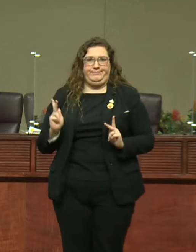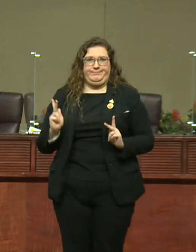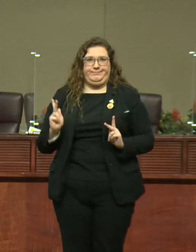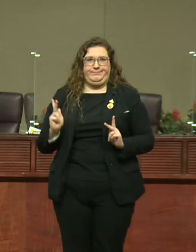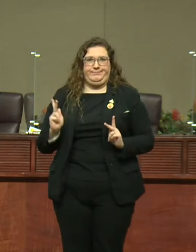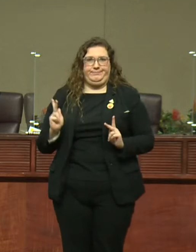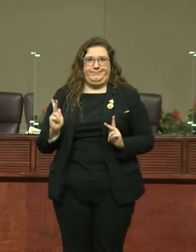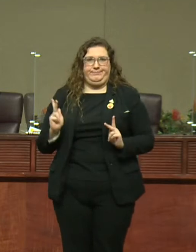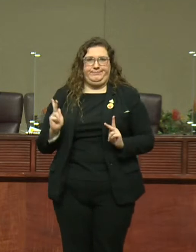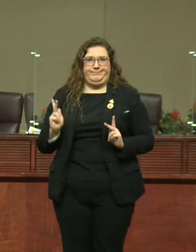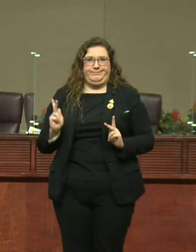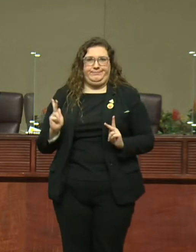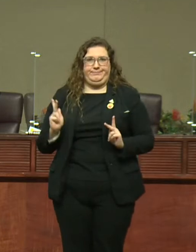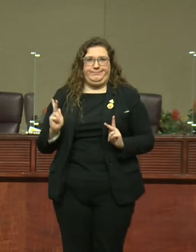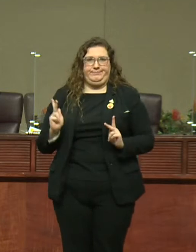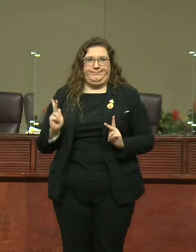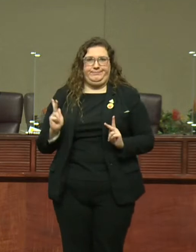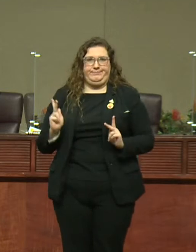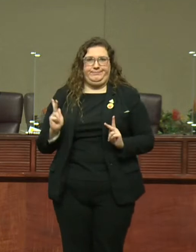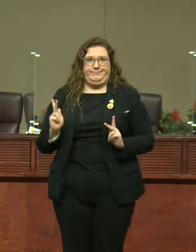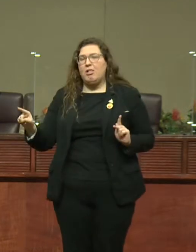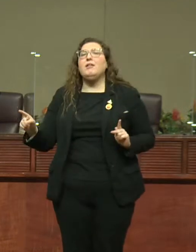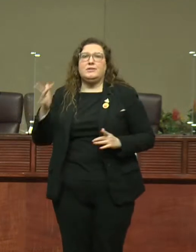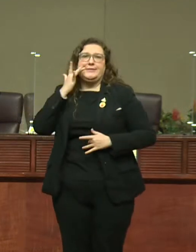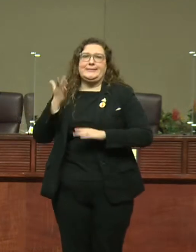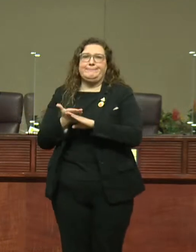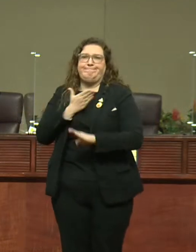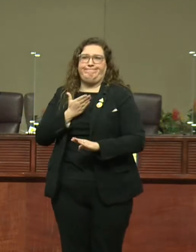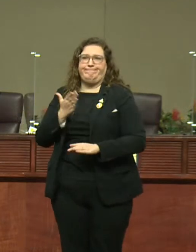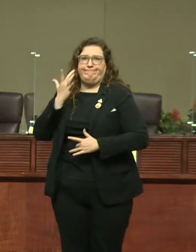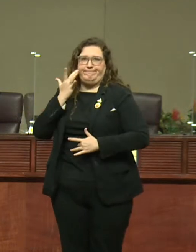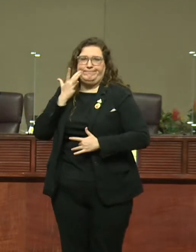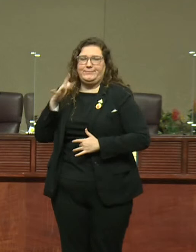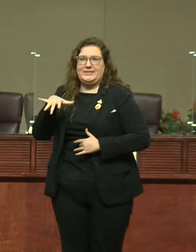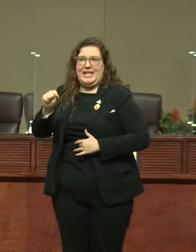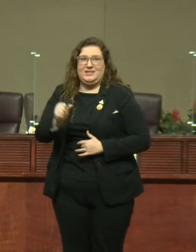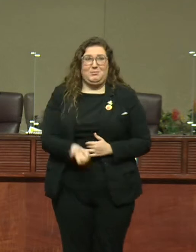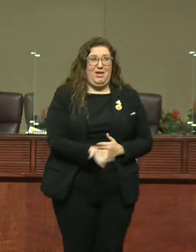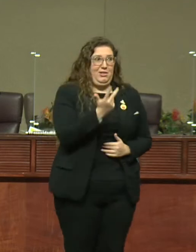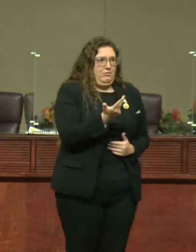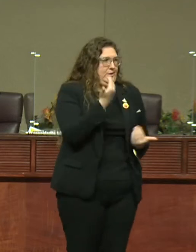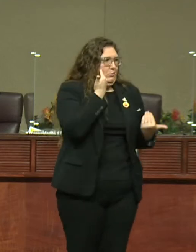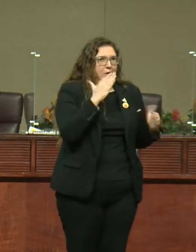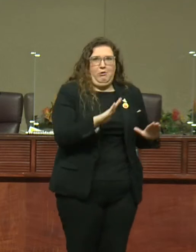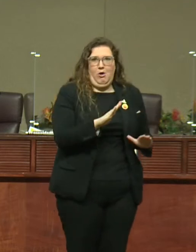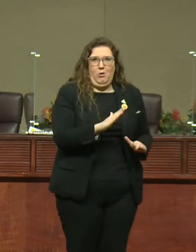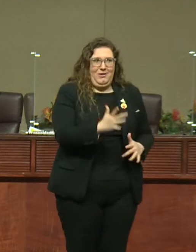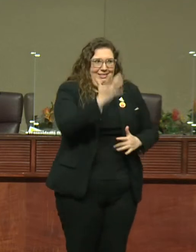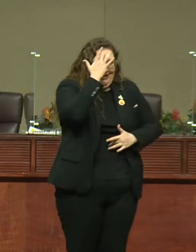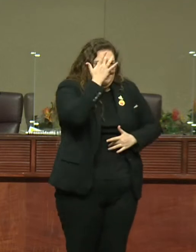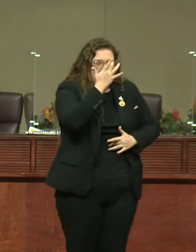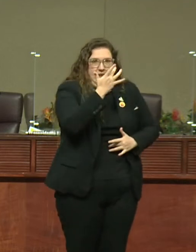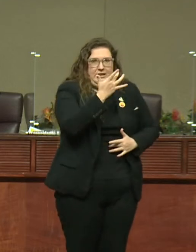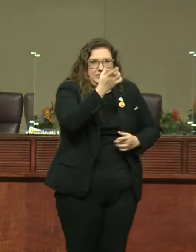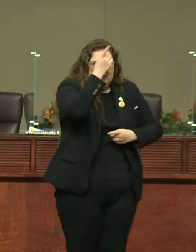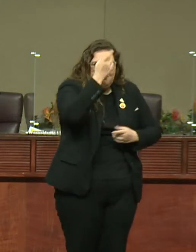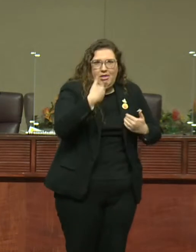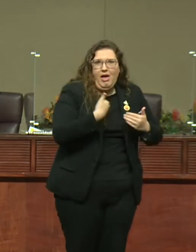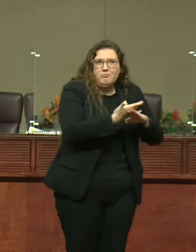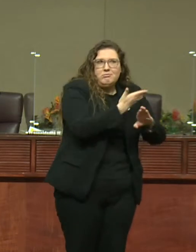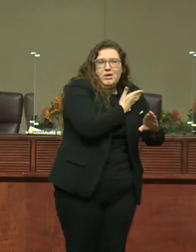of the individuals had pre-existing conditions. 3 we don't know if they had. I